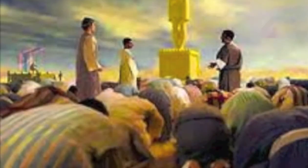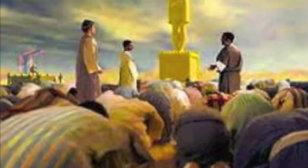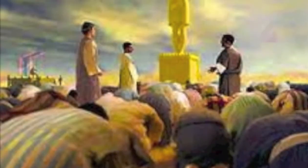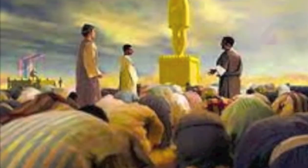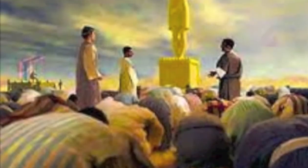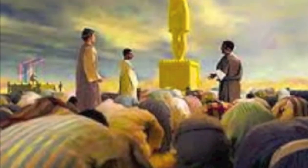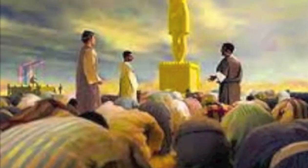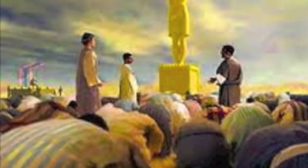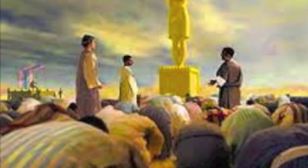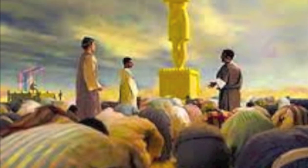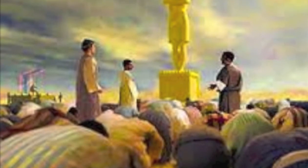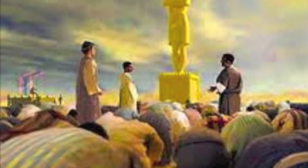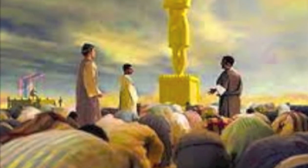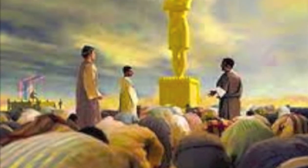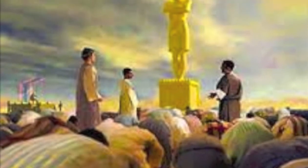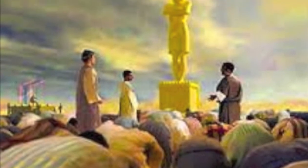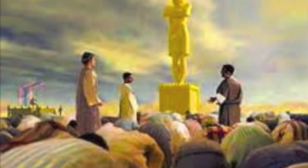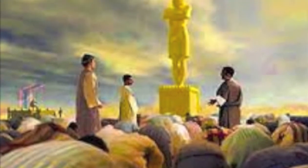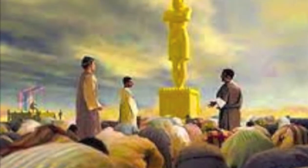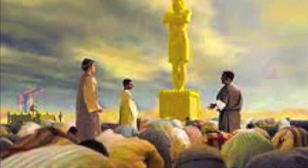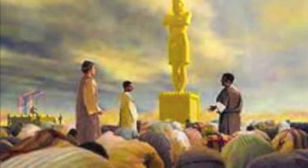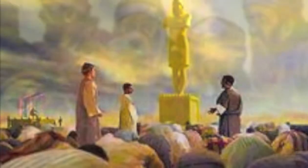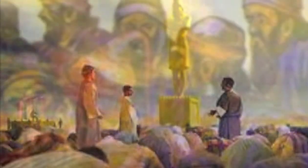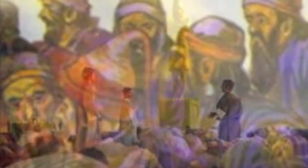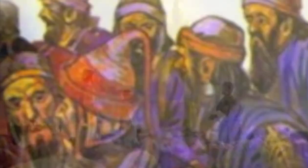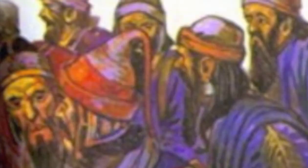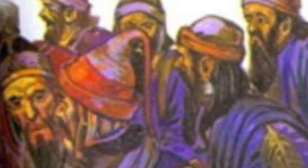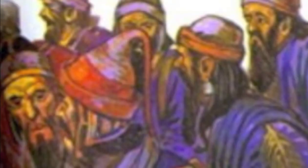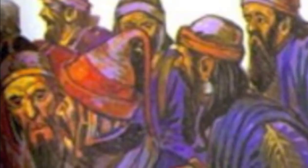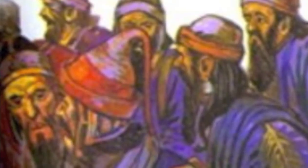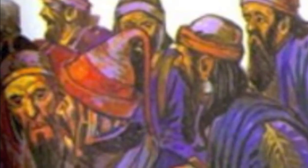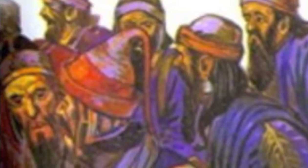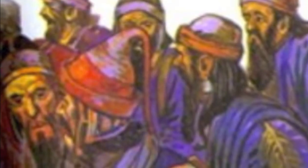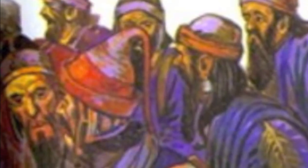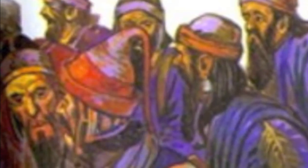was a fake God. They would only worship the one true God of heaven.